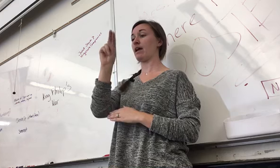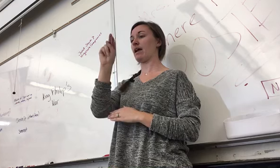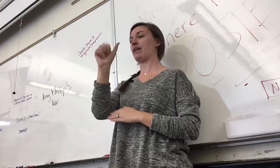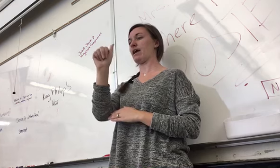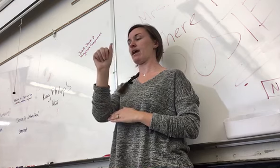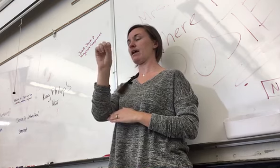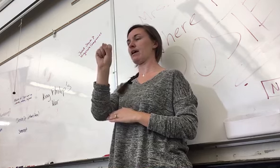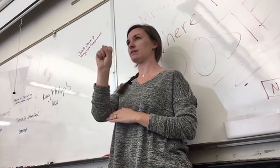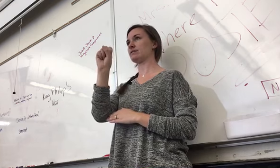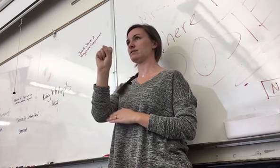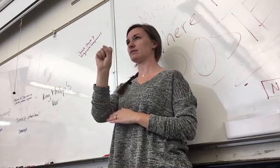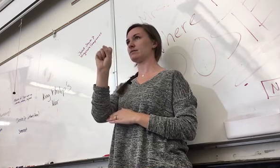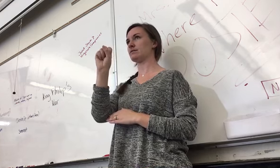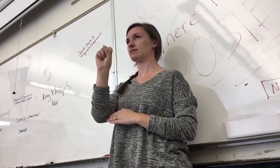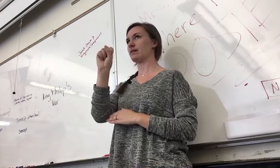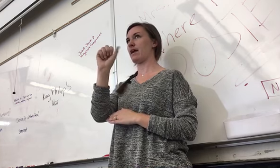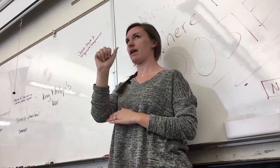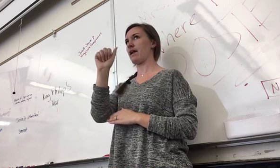Anasazi.